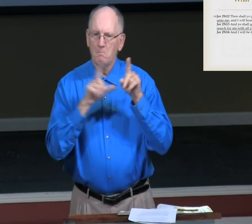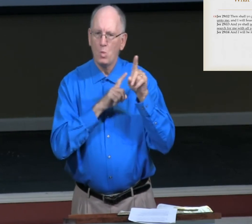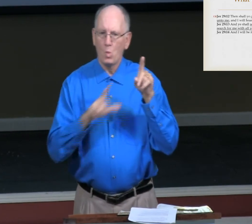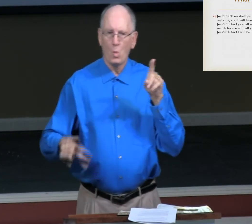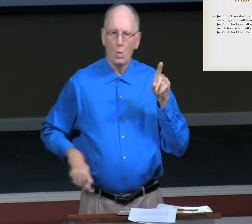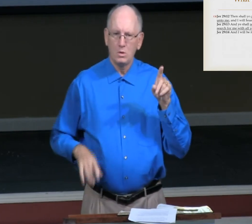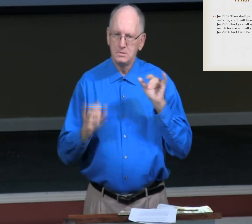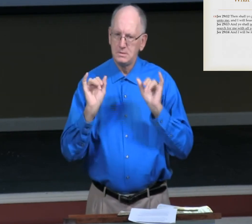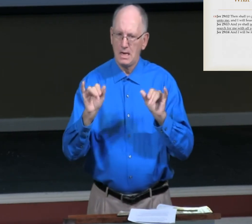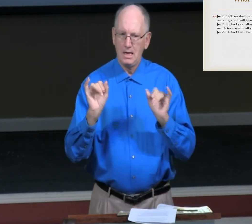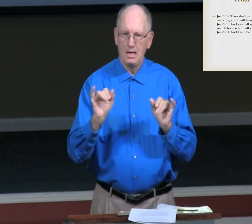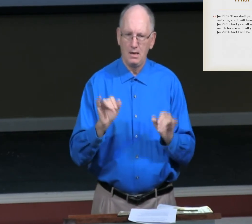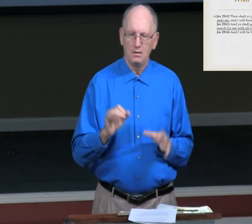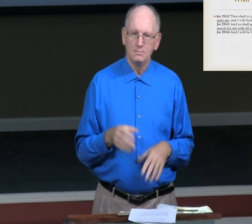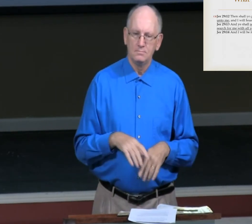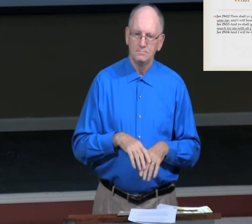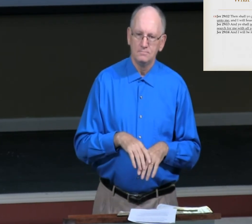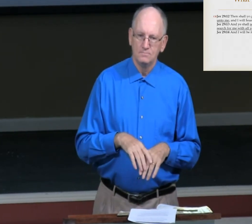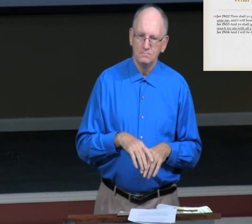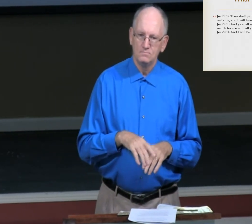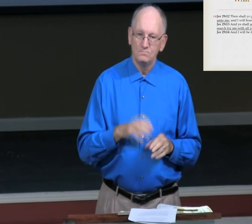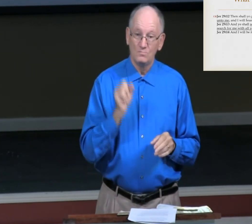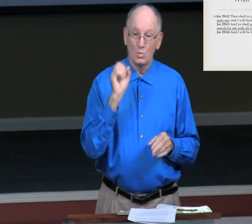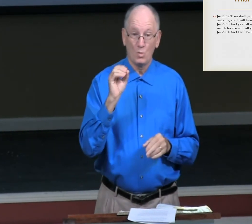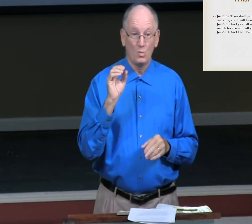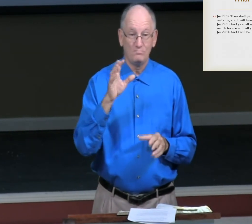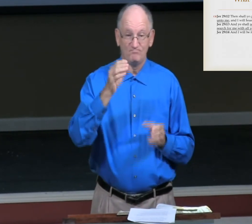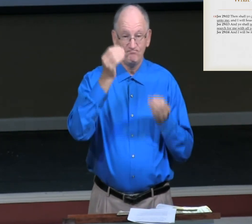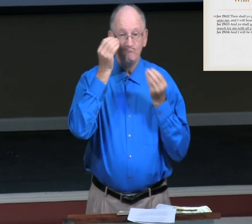And when you do that, you want strength from the Lord.